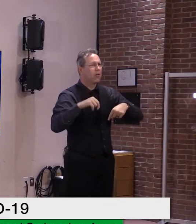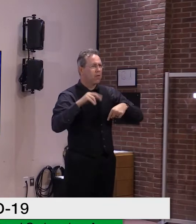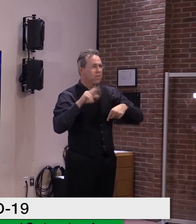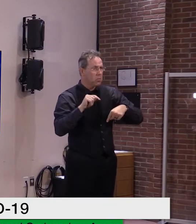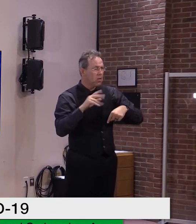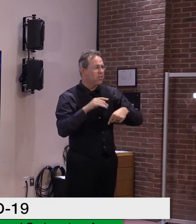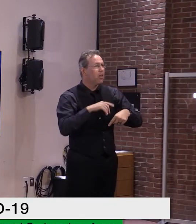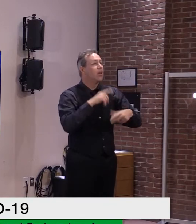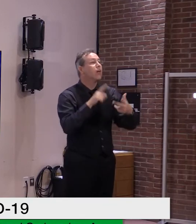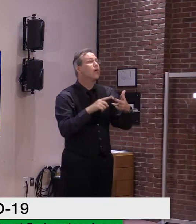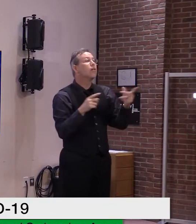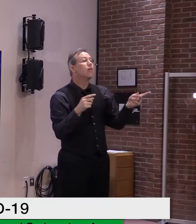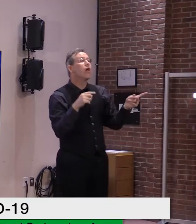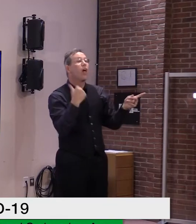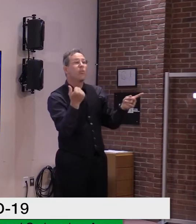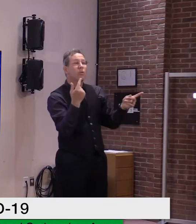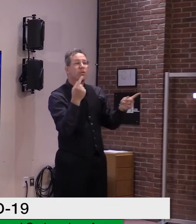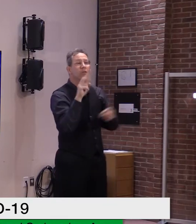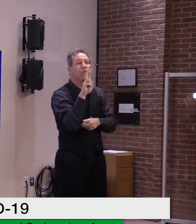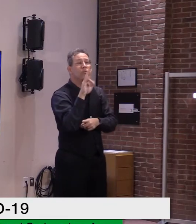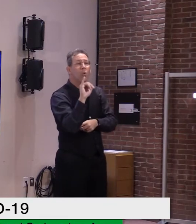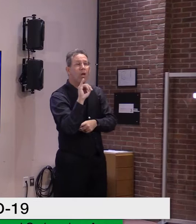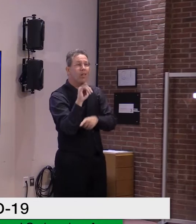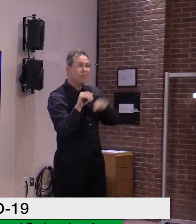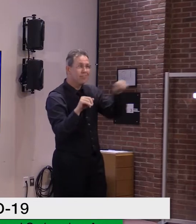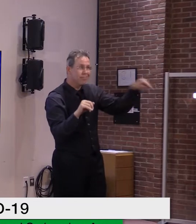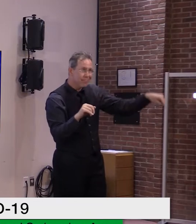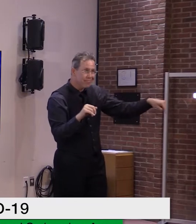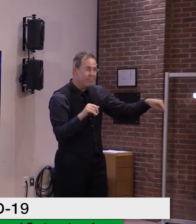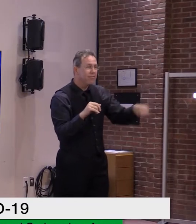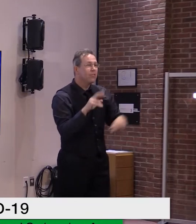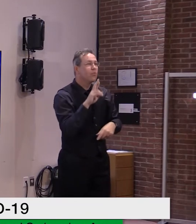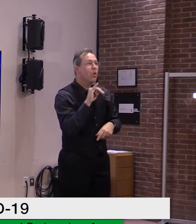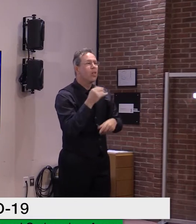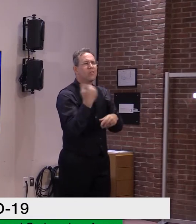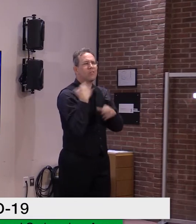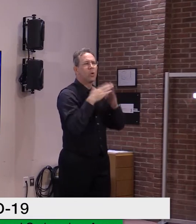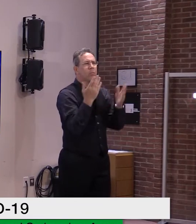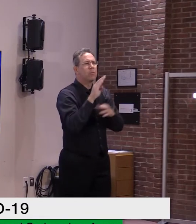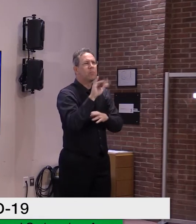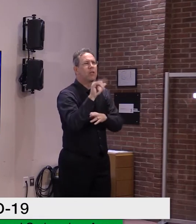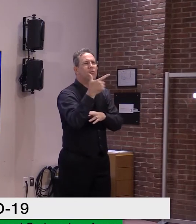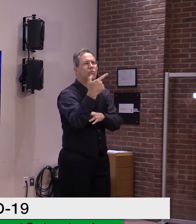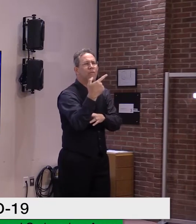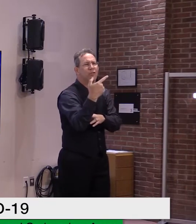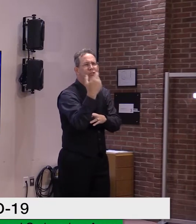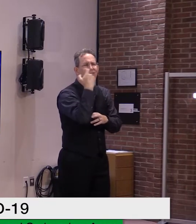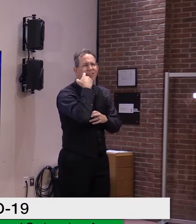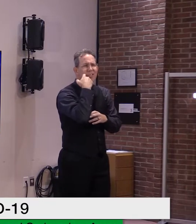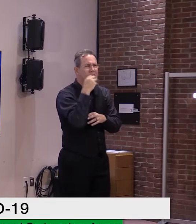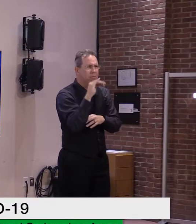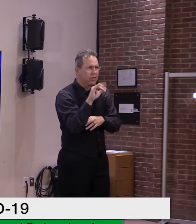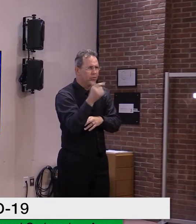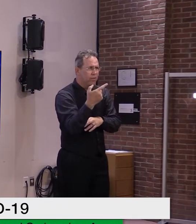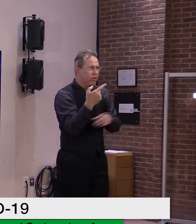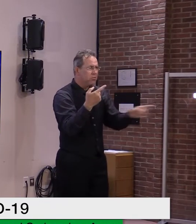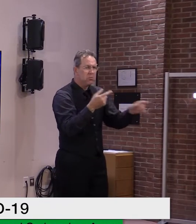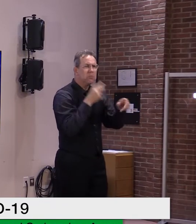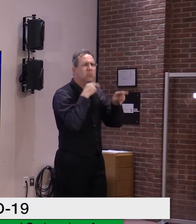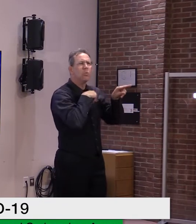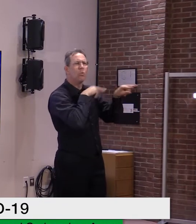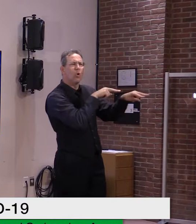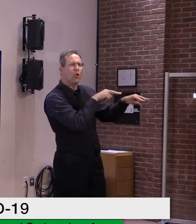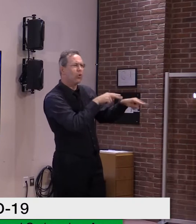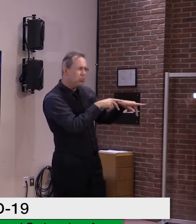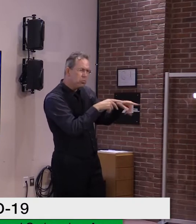holds true also for Rhode Island, that reopened on May 21st, and they've continued to see their cases drop over the past few